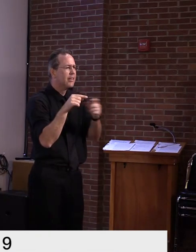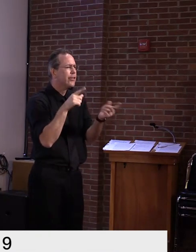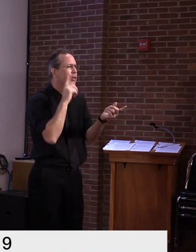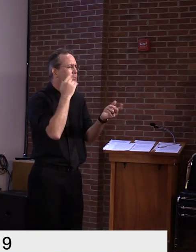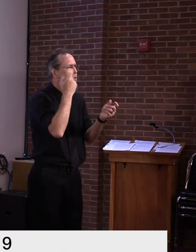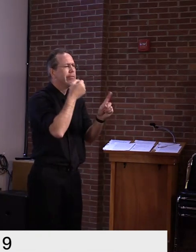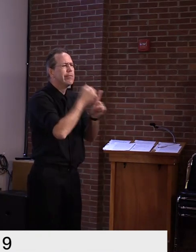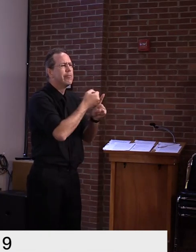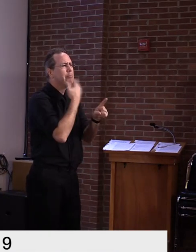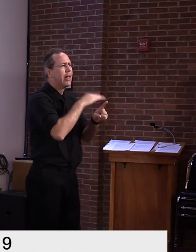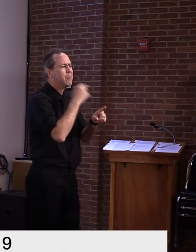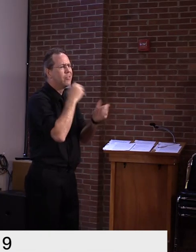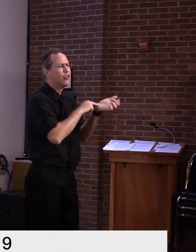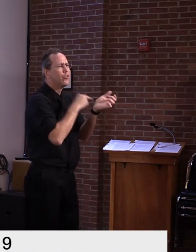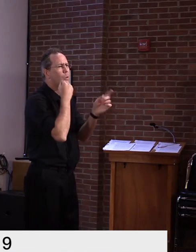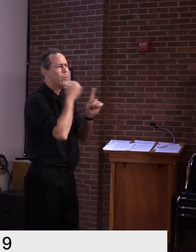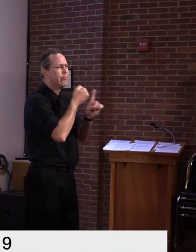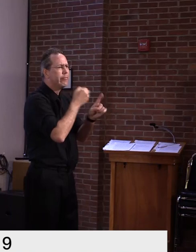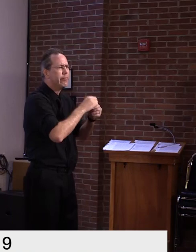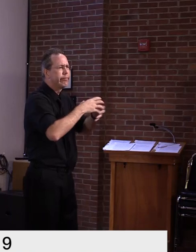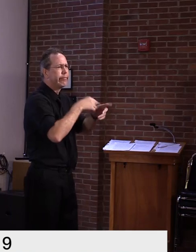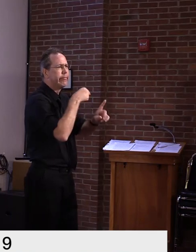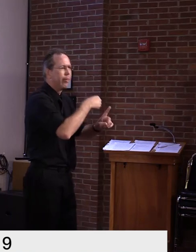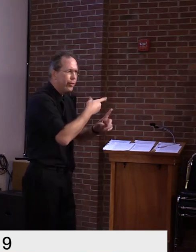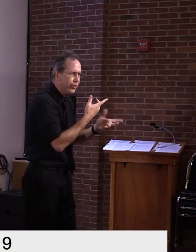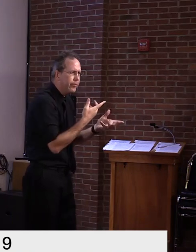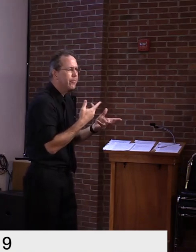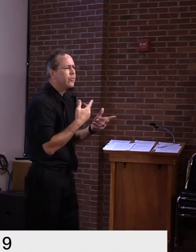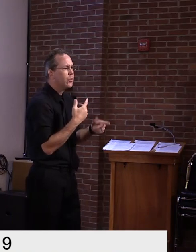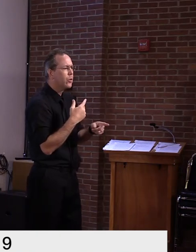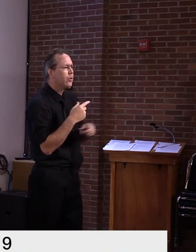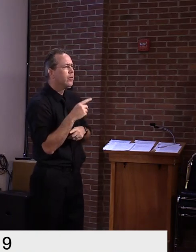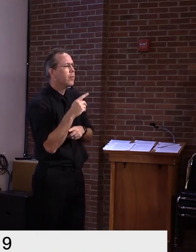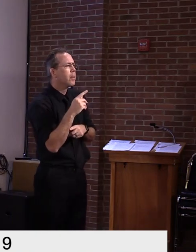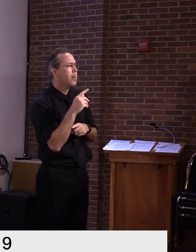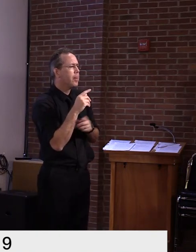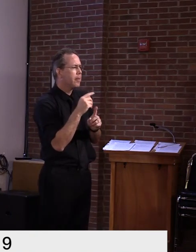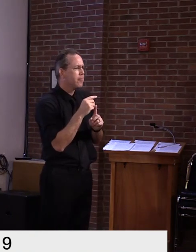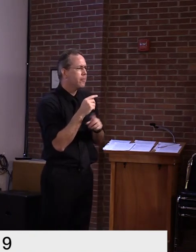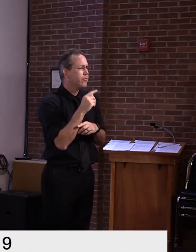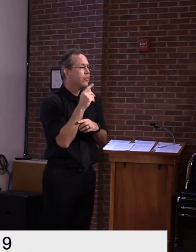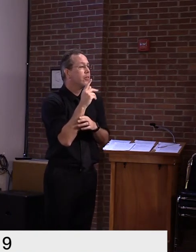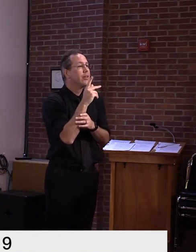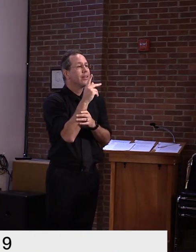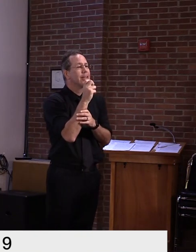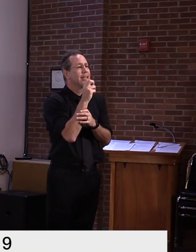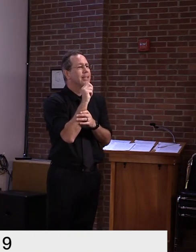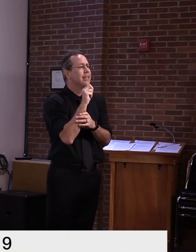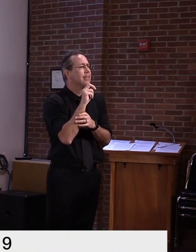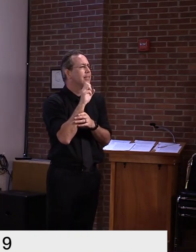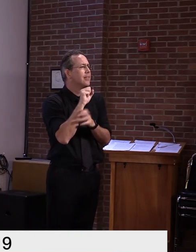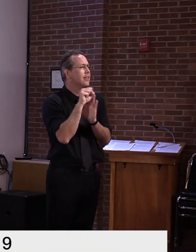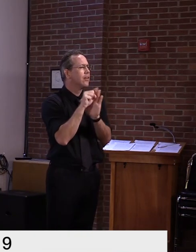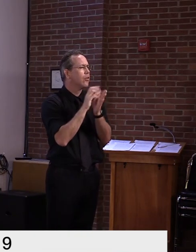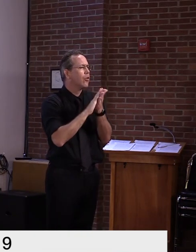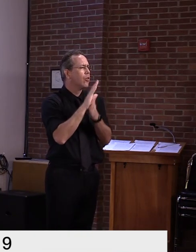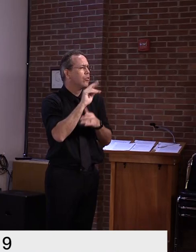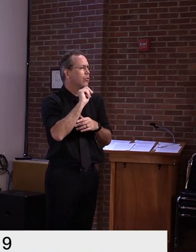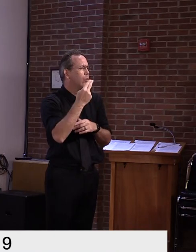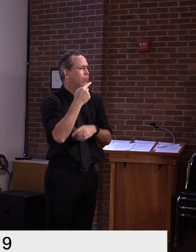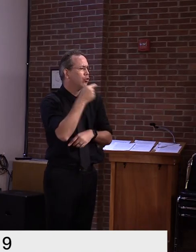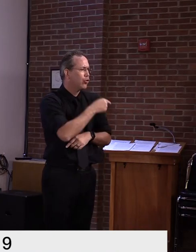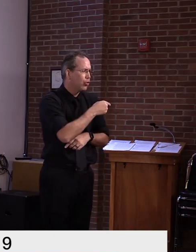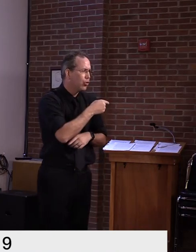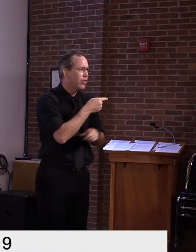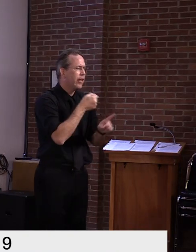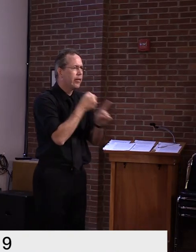Keene State is located, has turned to yellow for the first time since we started showing this map. You also see some issues in